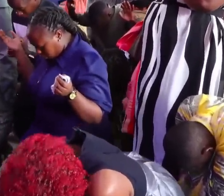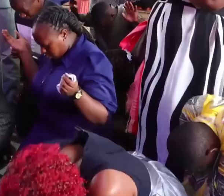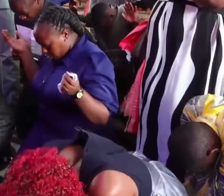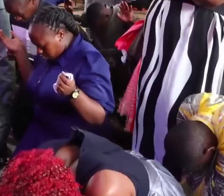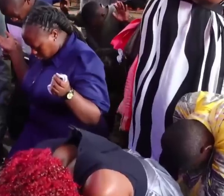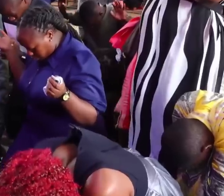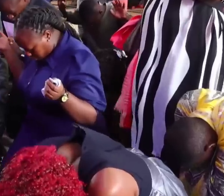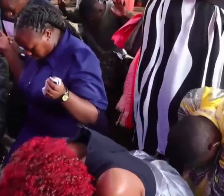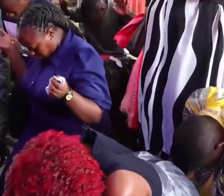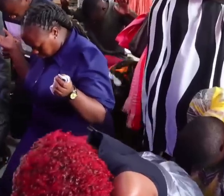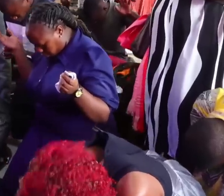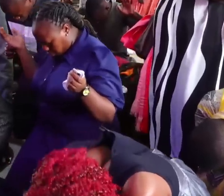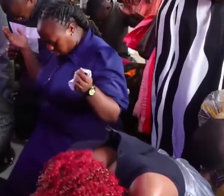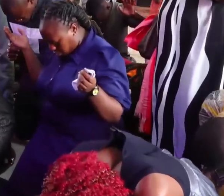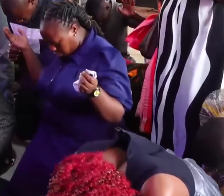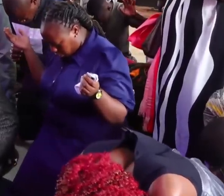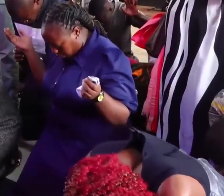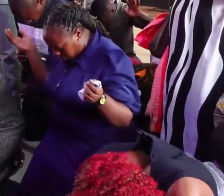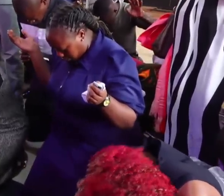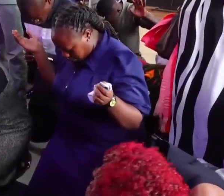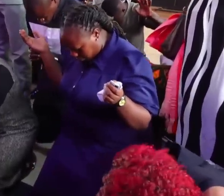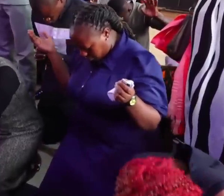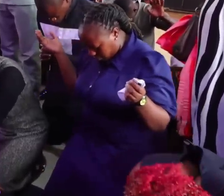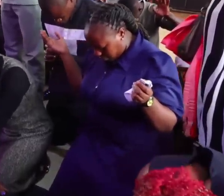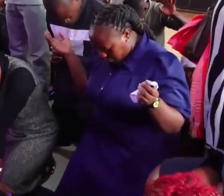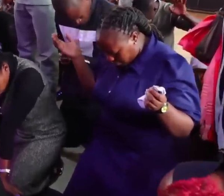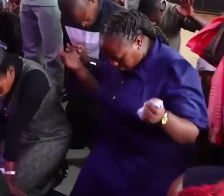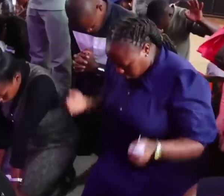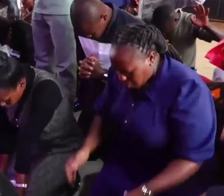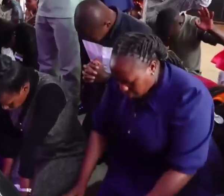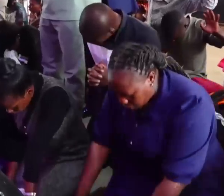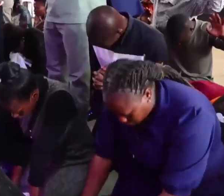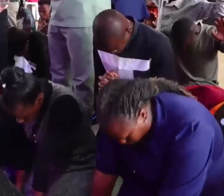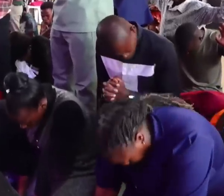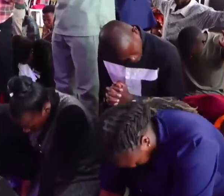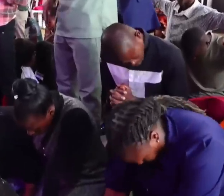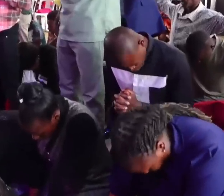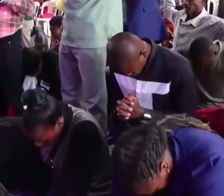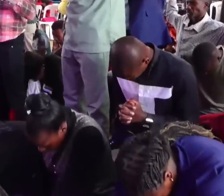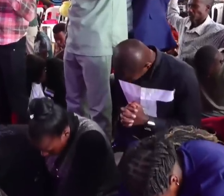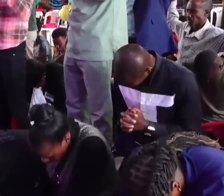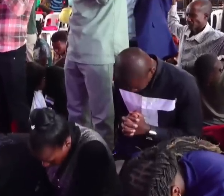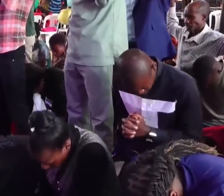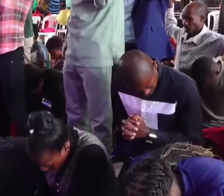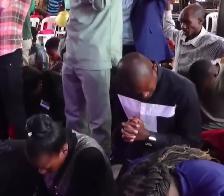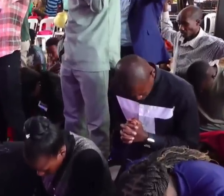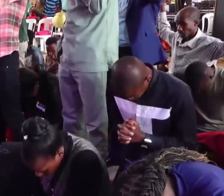We are calling upon you, Lord. We are calling upon you, good one.